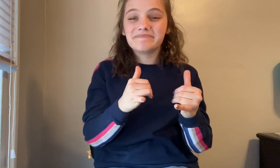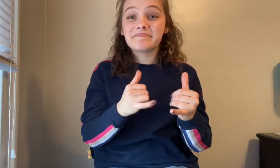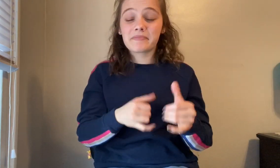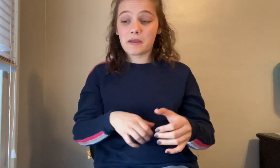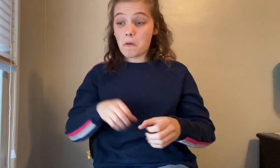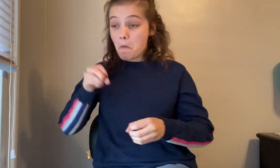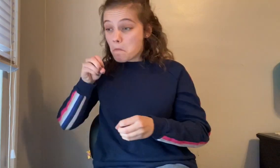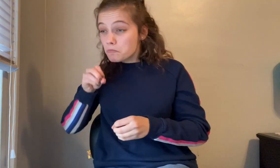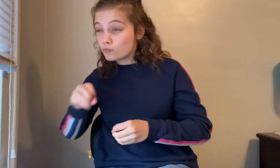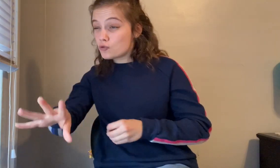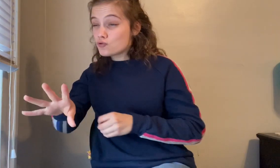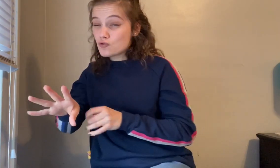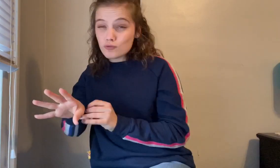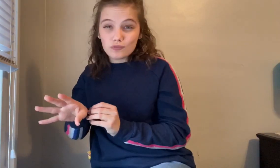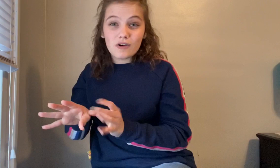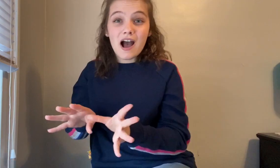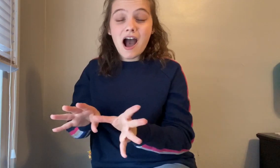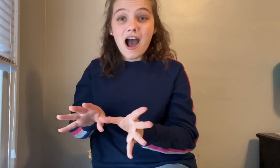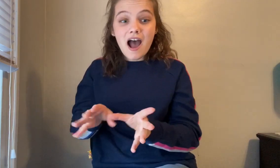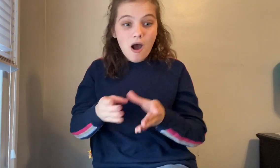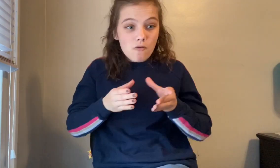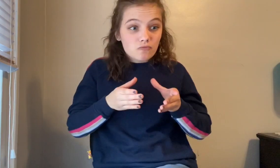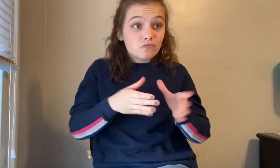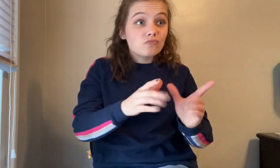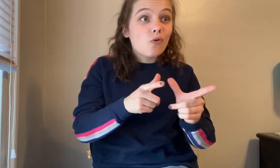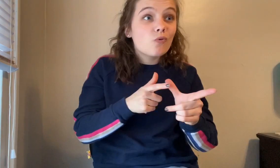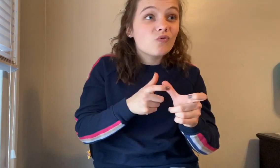splash, sidewalk dash.